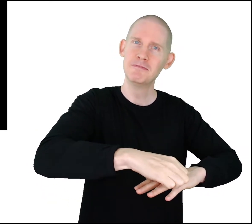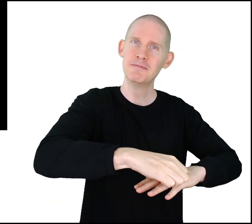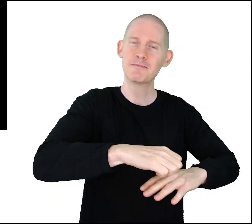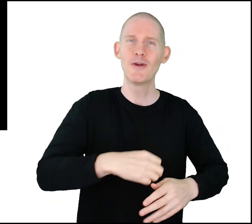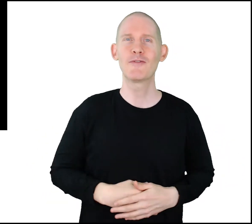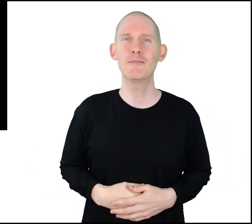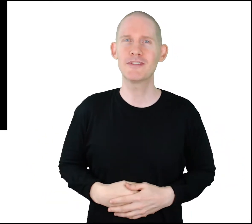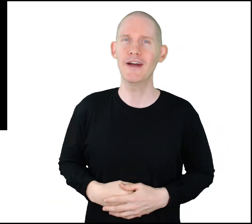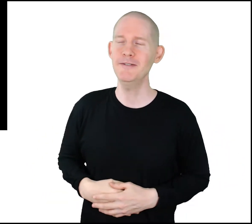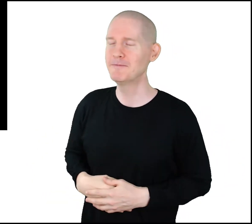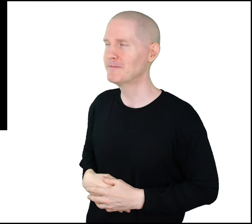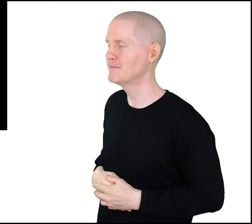From the side.